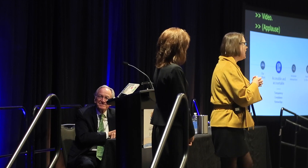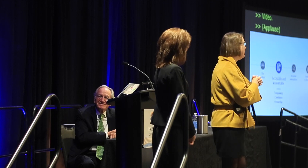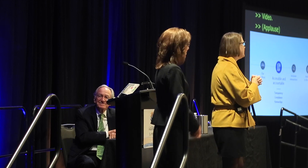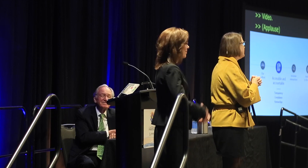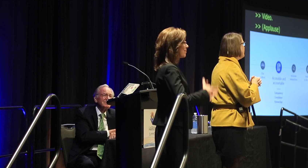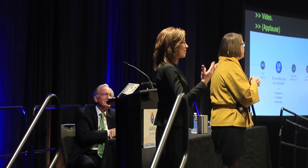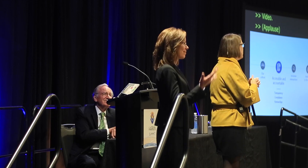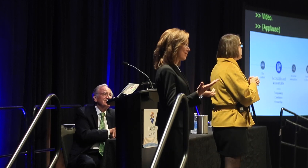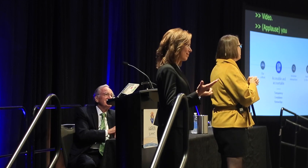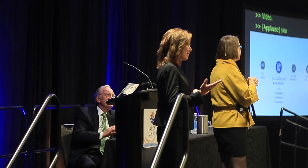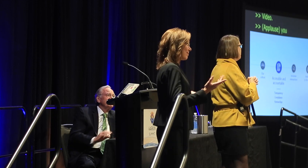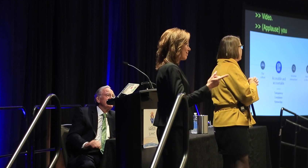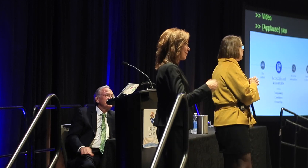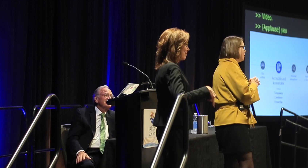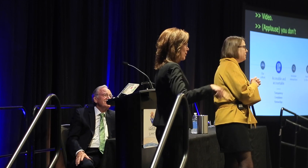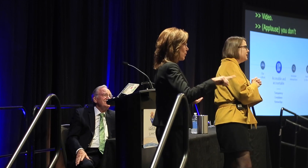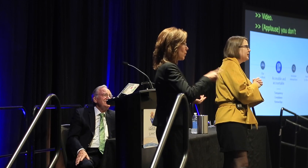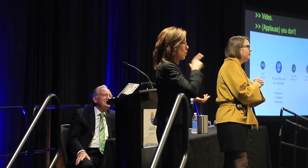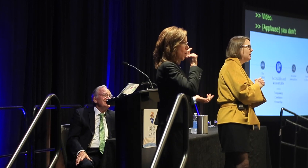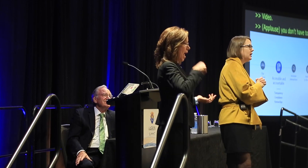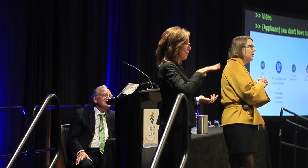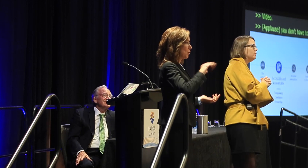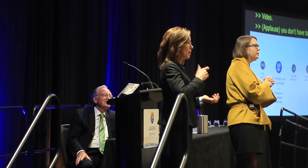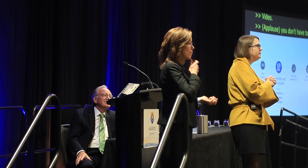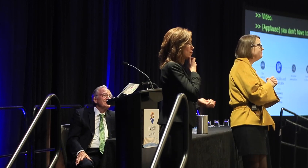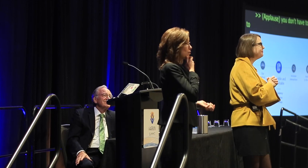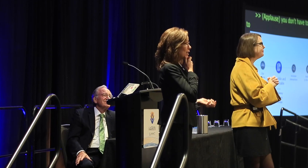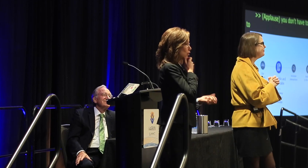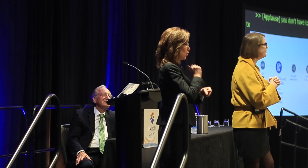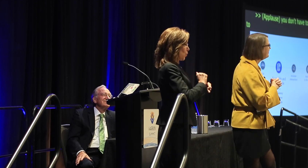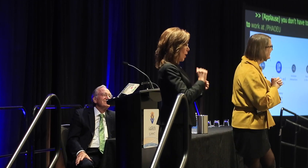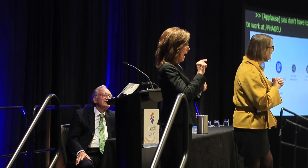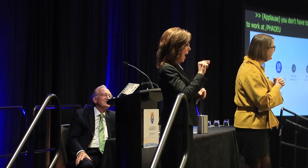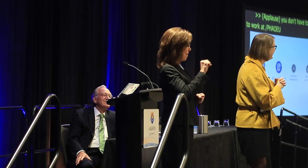You don't have to be British to work at Microsoft, but it definitely helps.